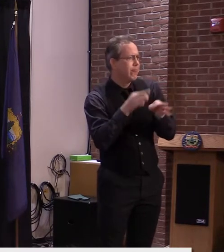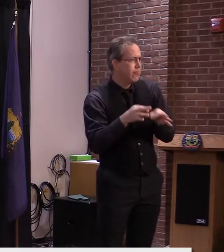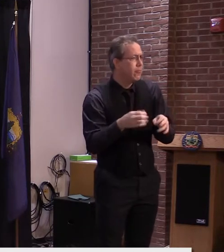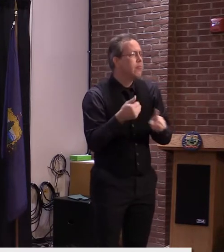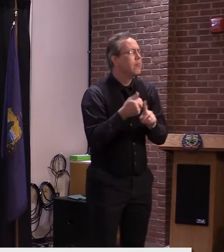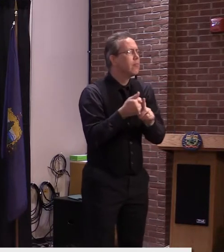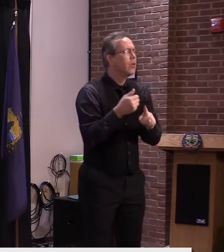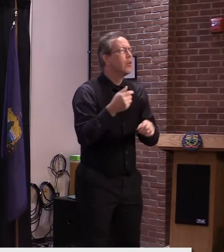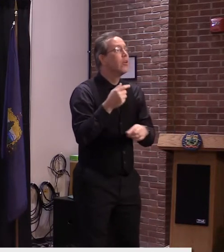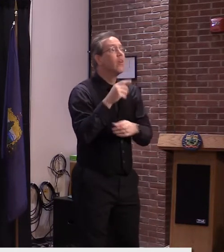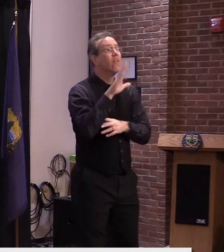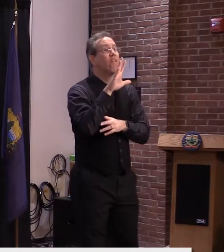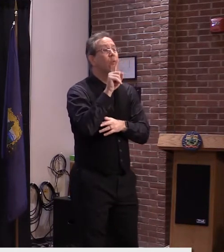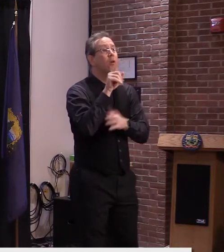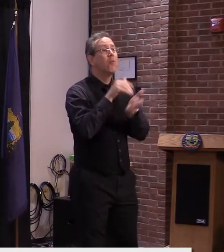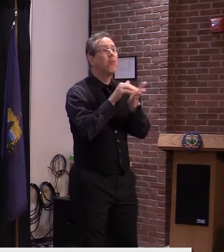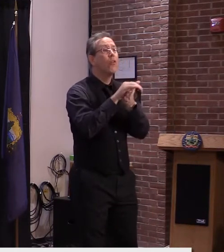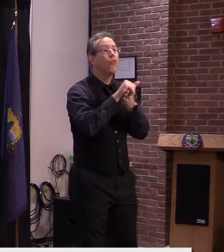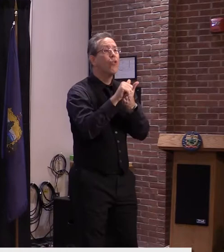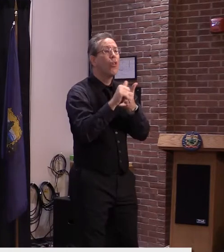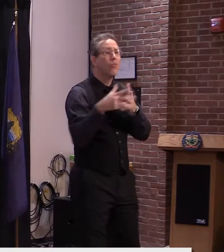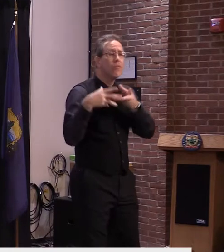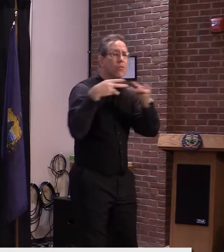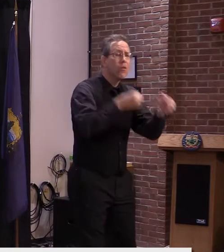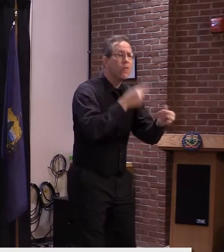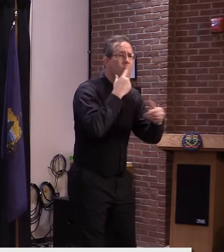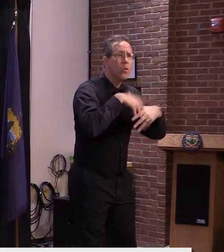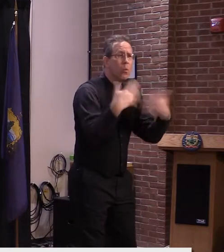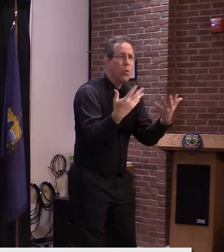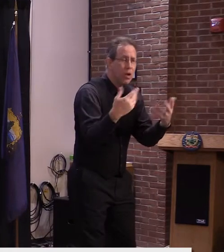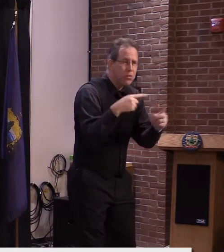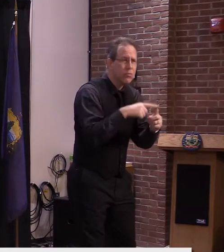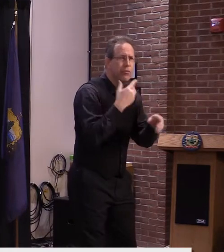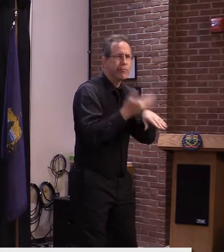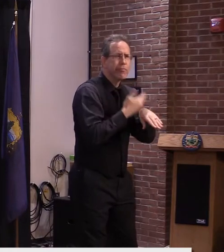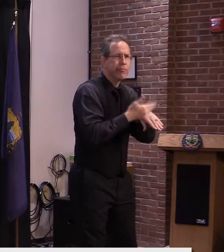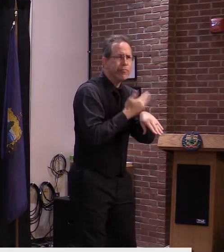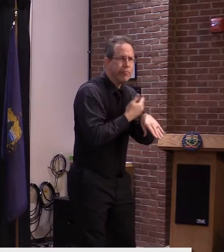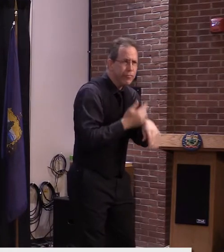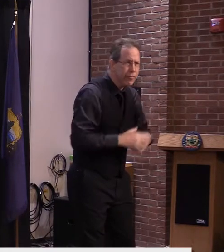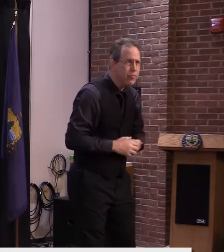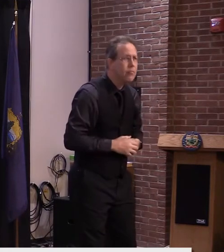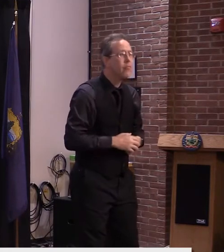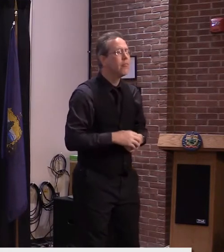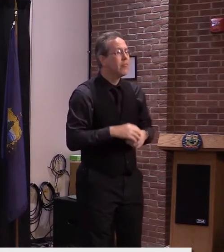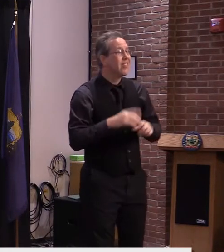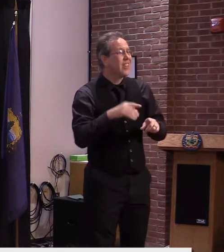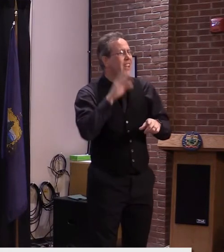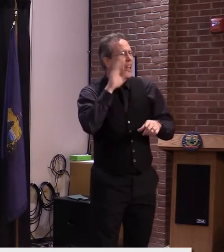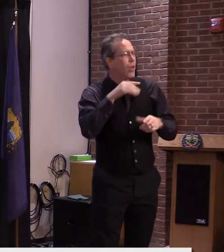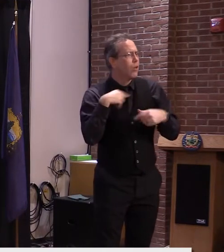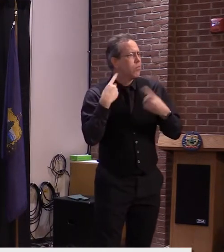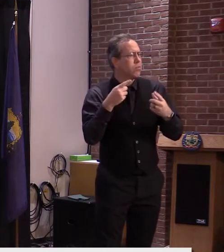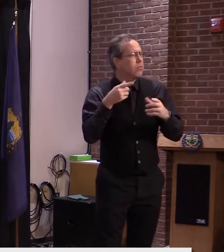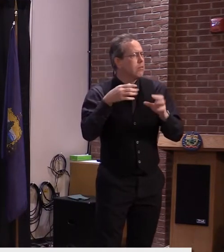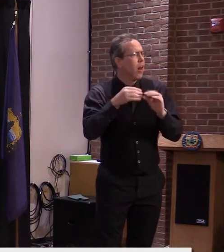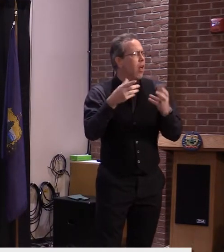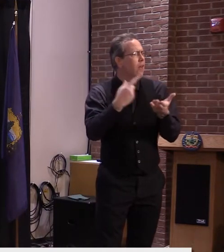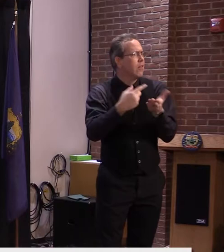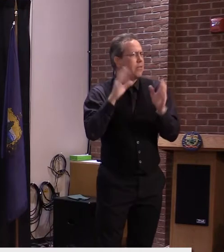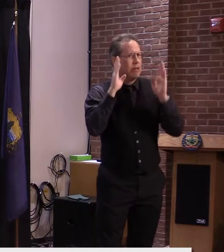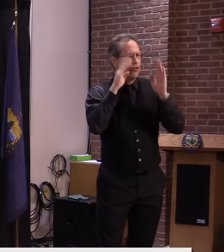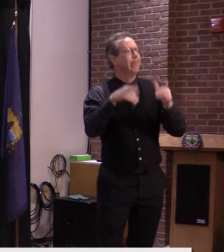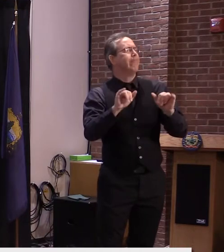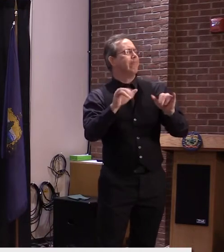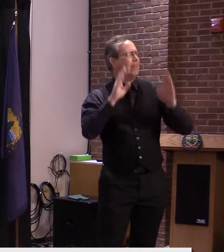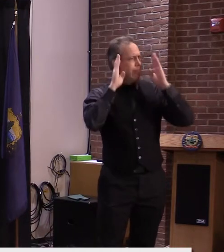state. Over the past several years, expanding broadband, rightfully, has gotten a lot of attention. And we put forward plans